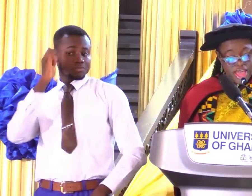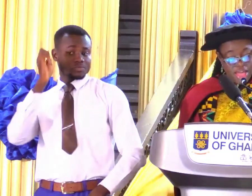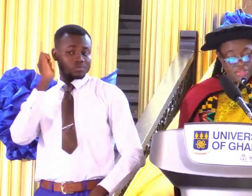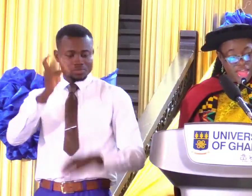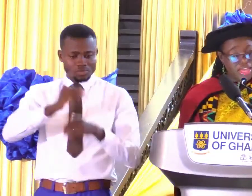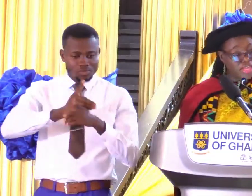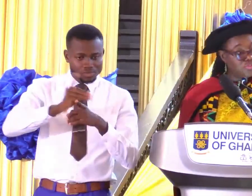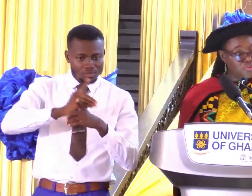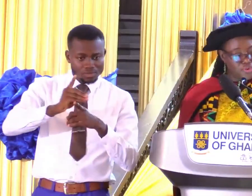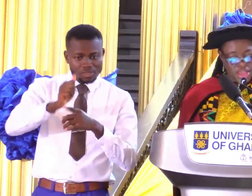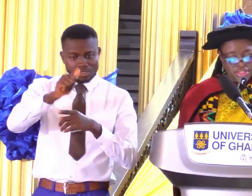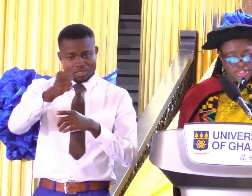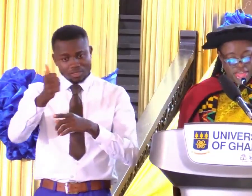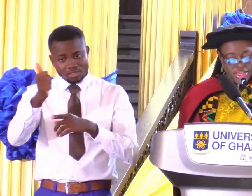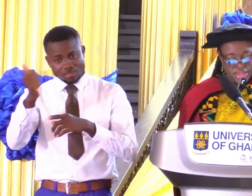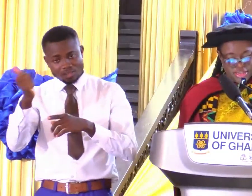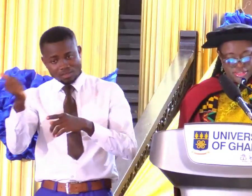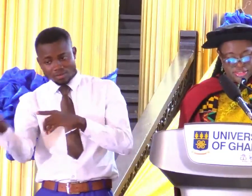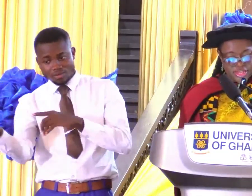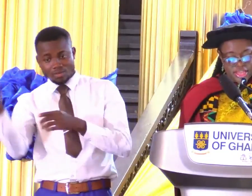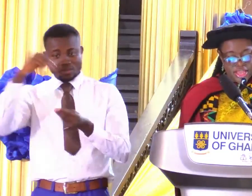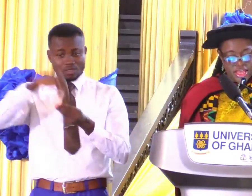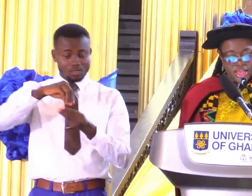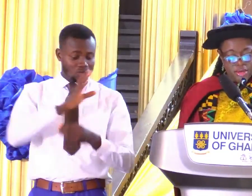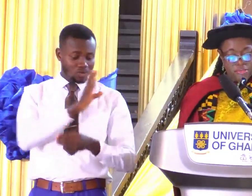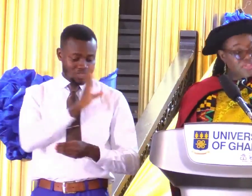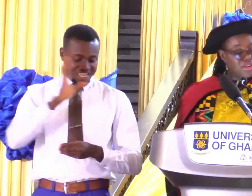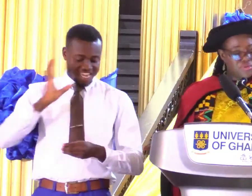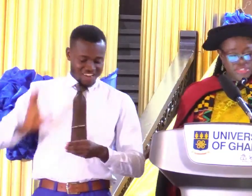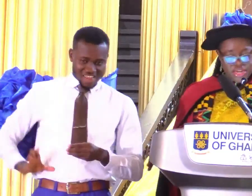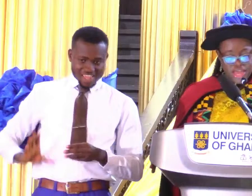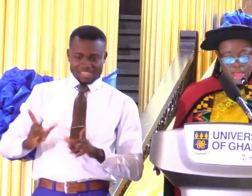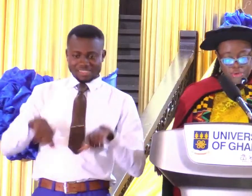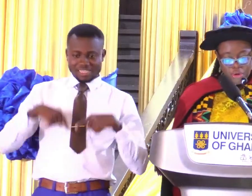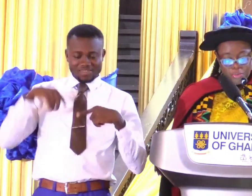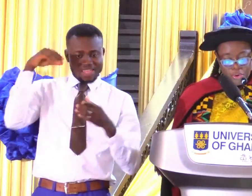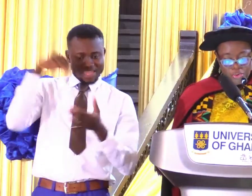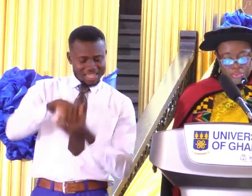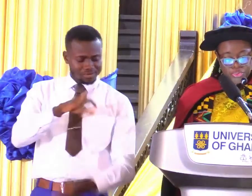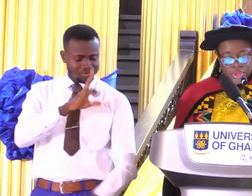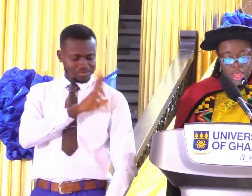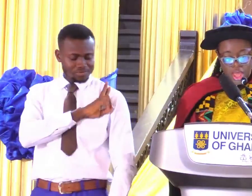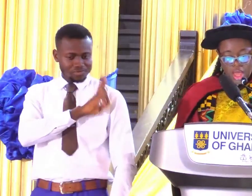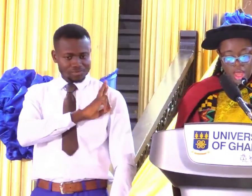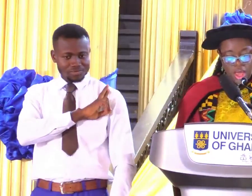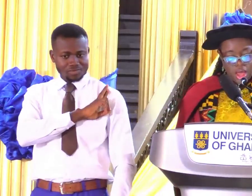disciplining others into Christ-likeness. Professor Regina Appiah-Opong